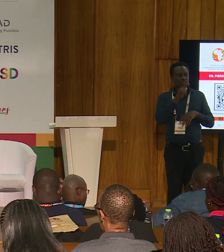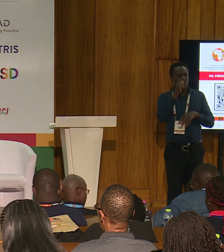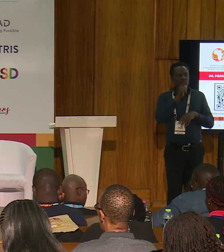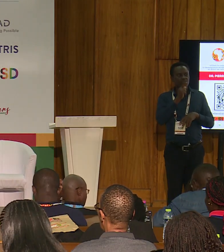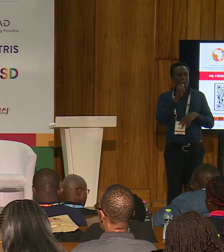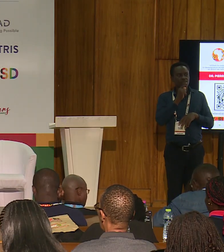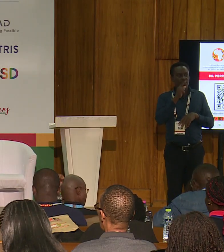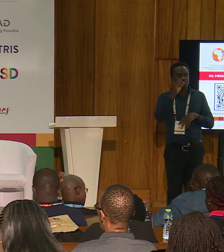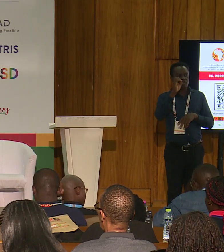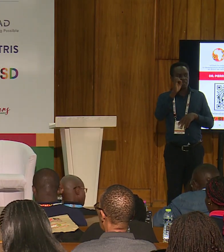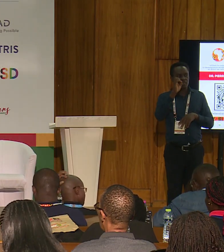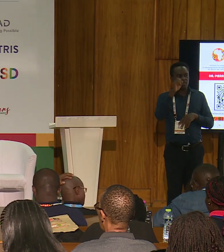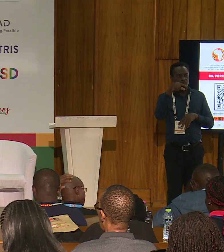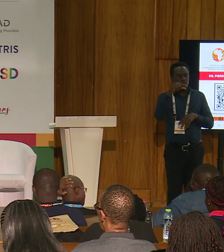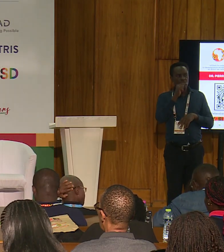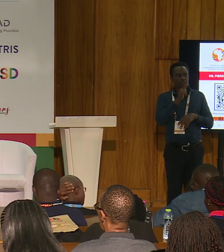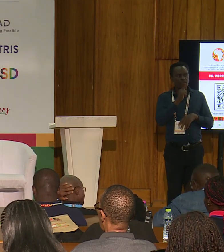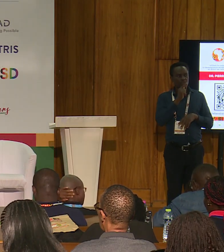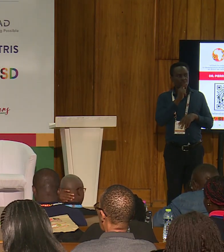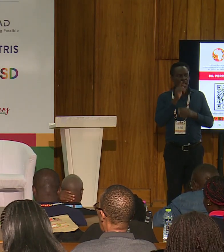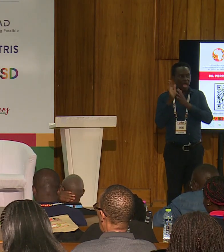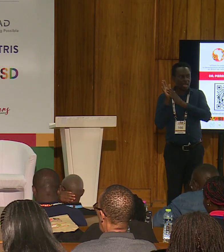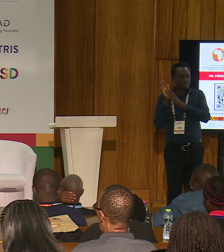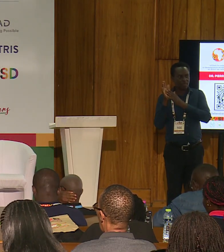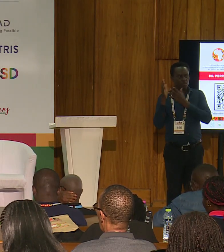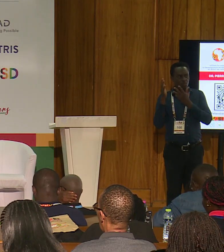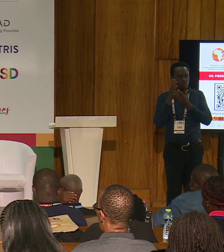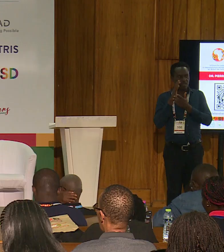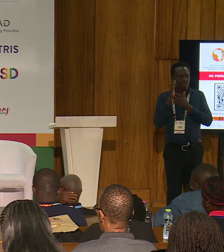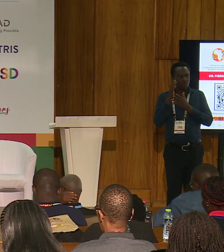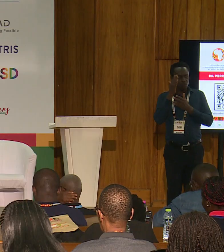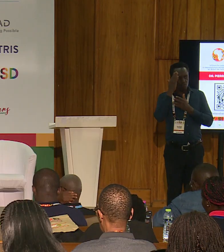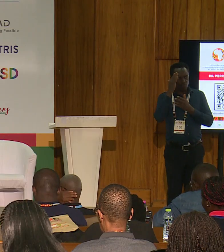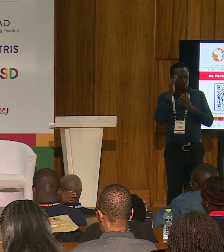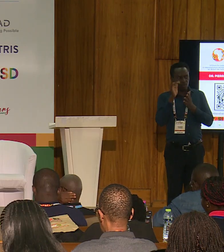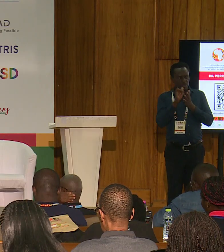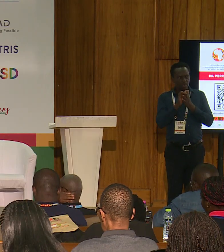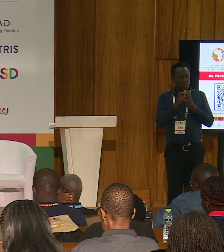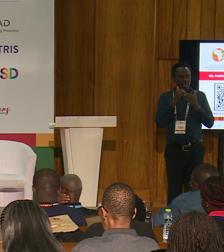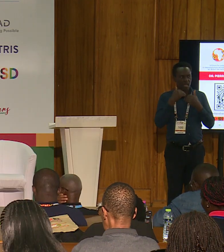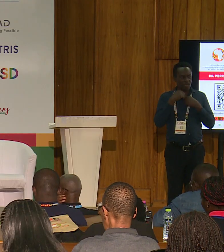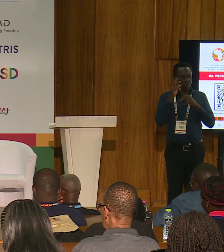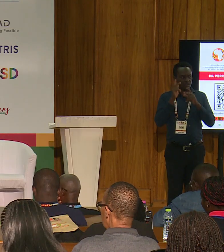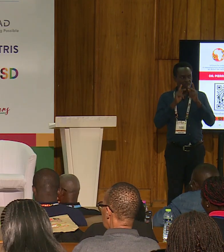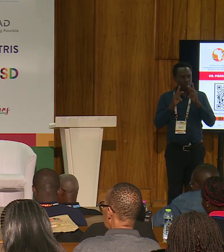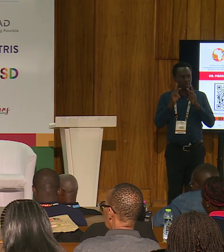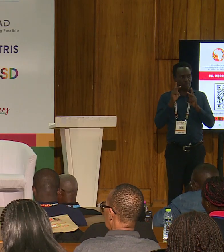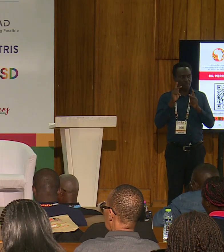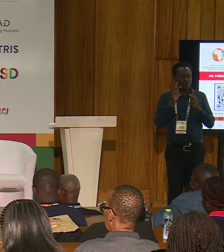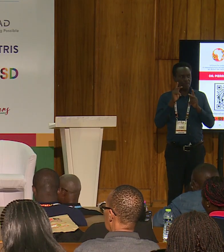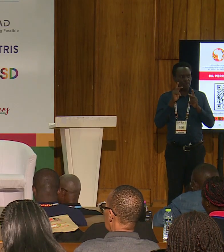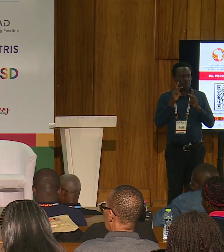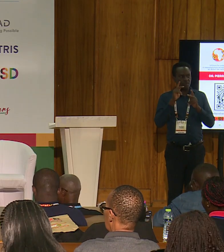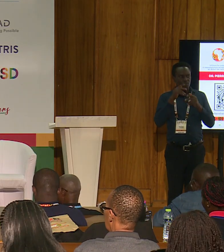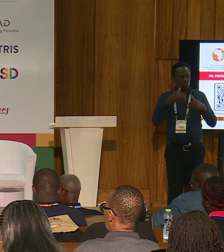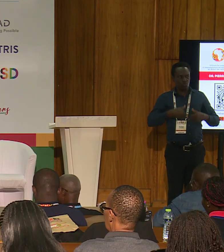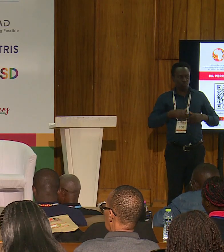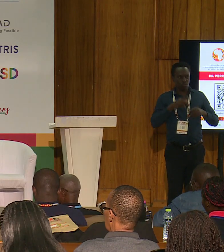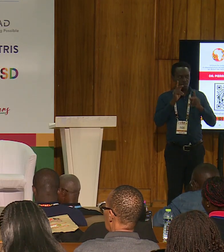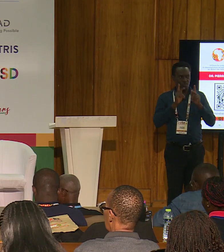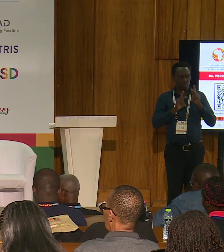in finding out whether you've got we know that young people are on the digital platform, so it's